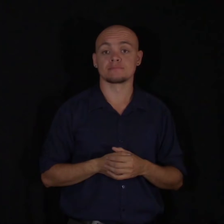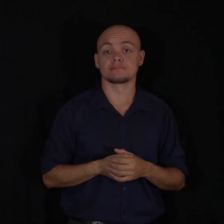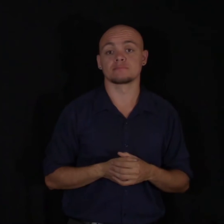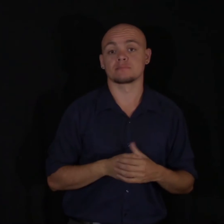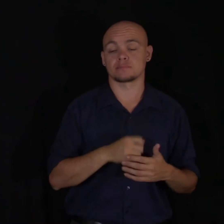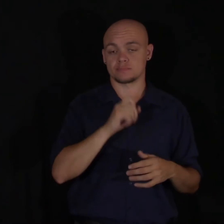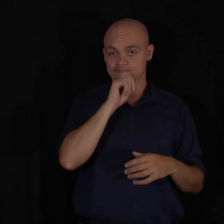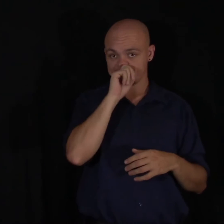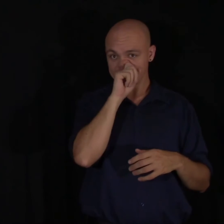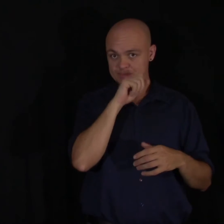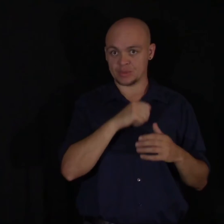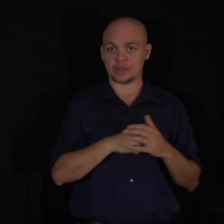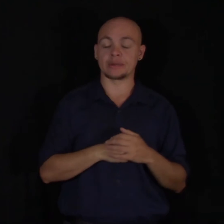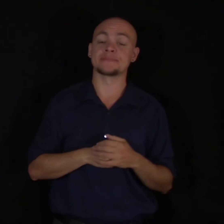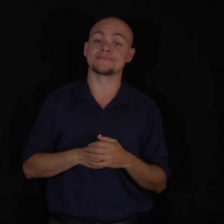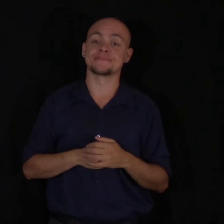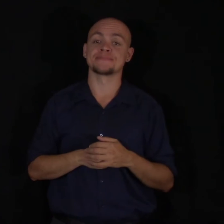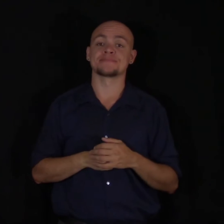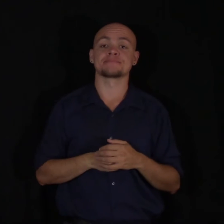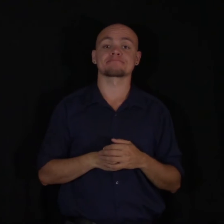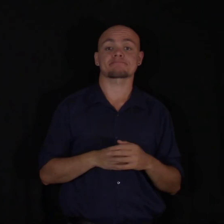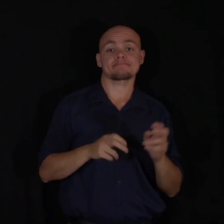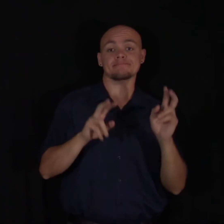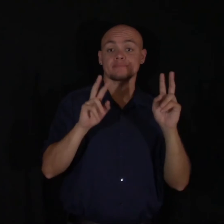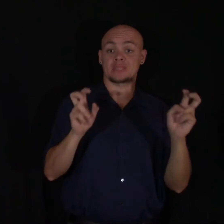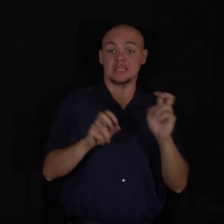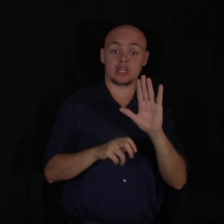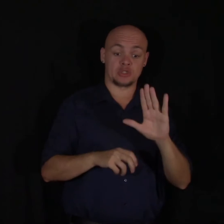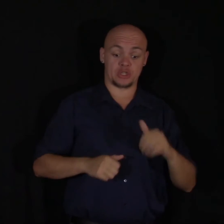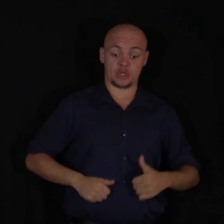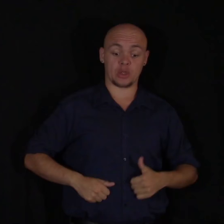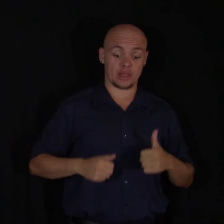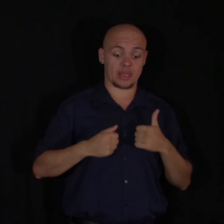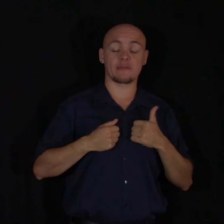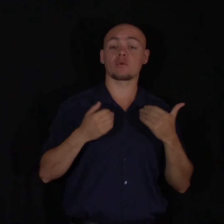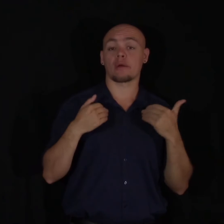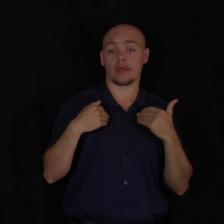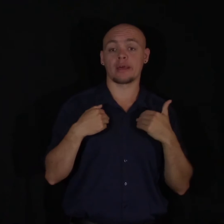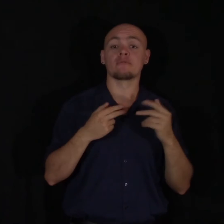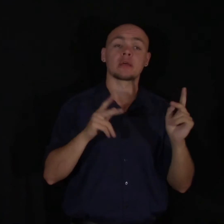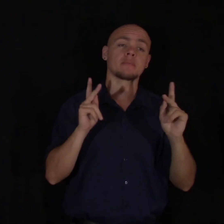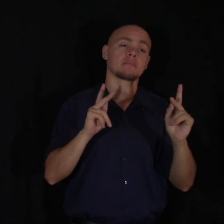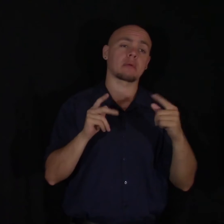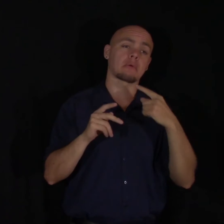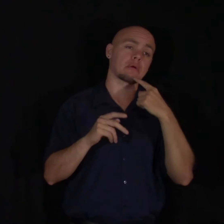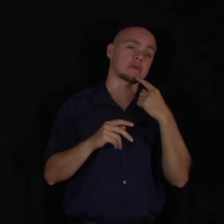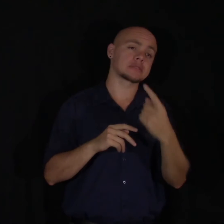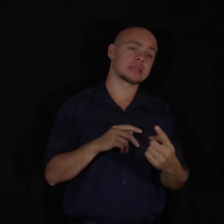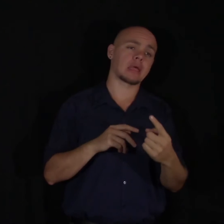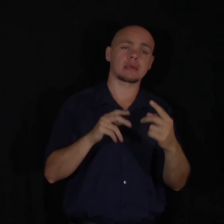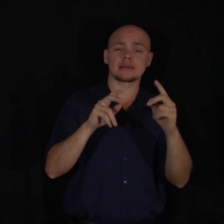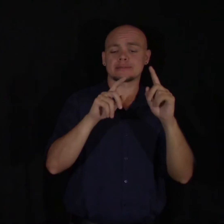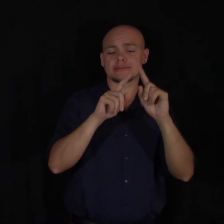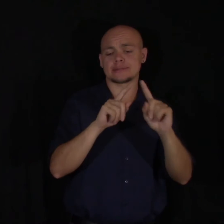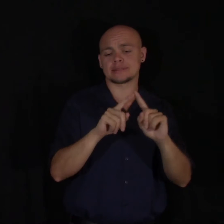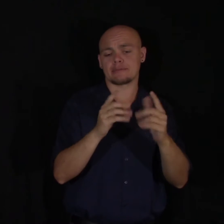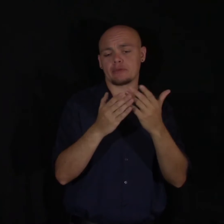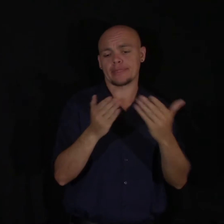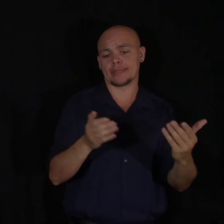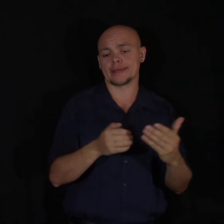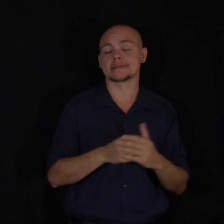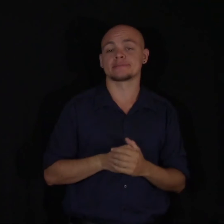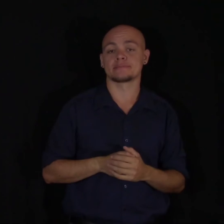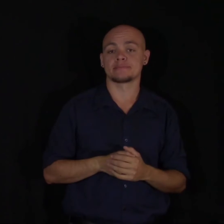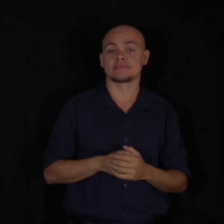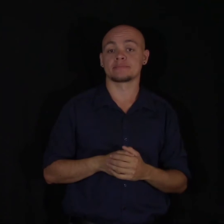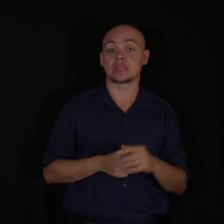You will be given a lot of titles in your life. You will be told so many different things. You must